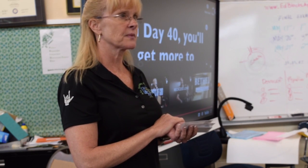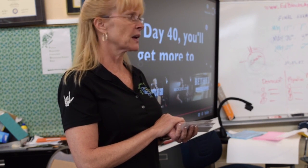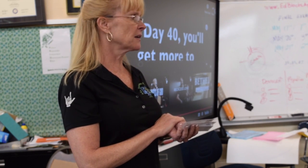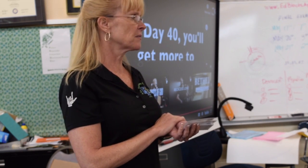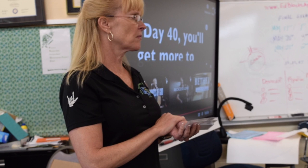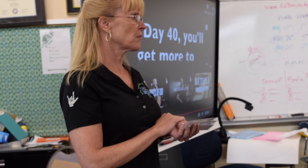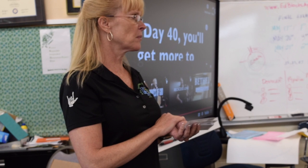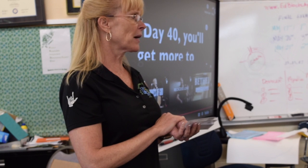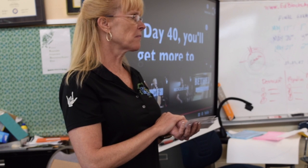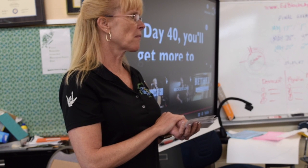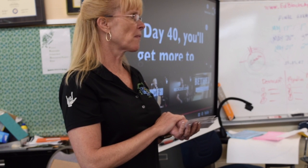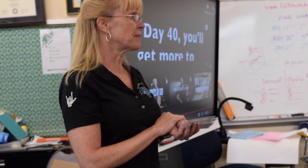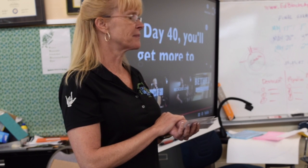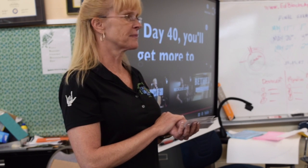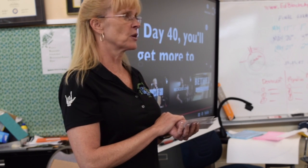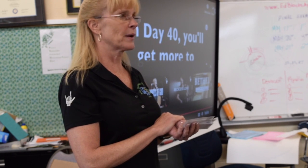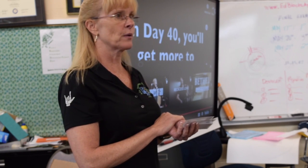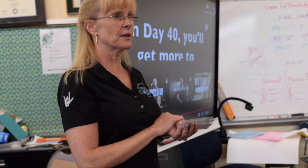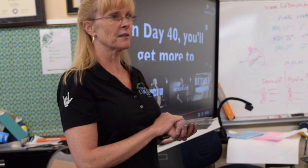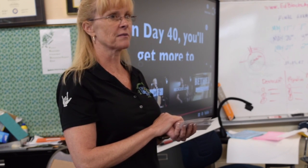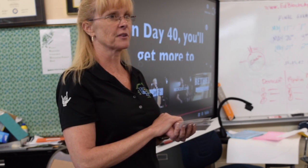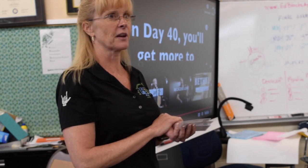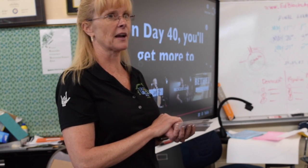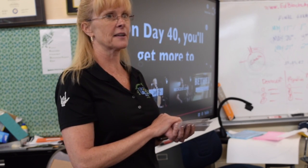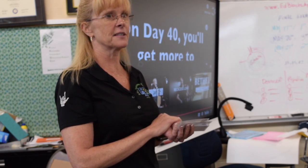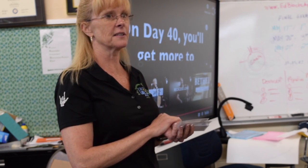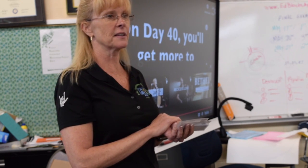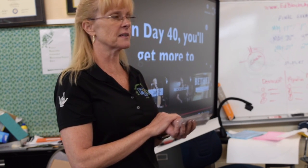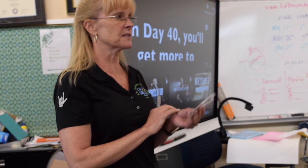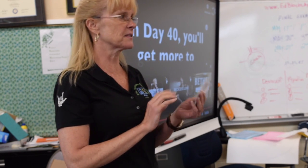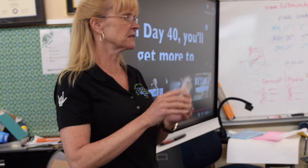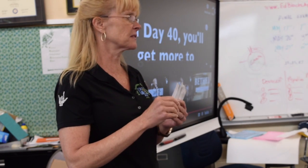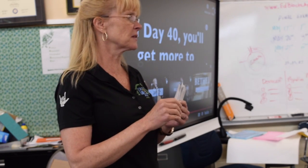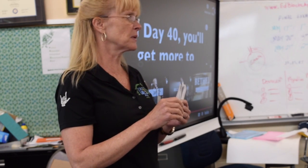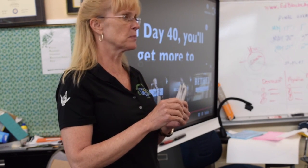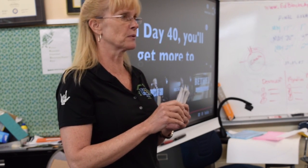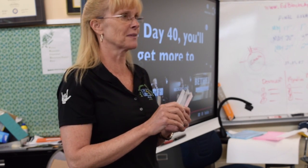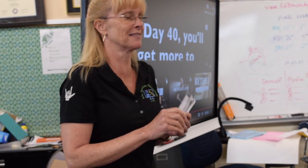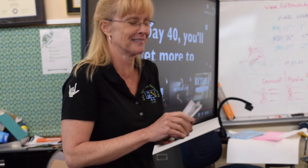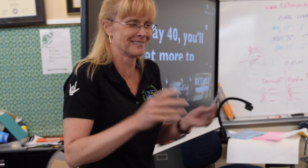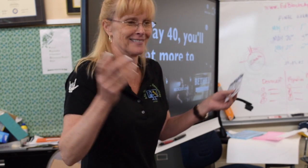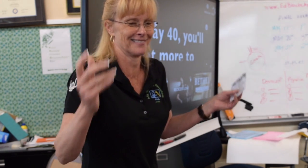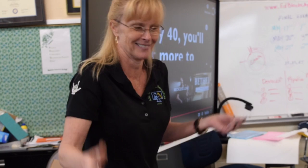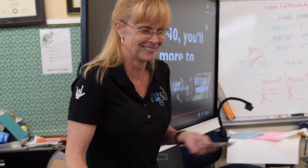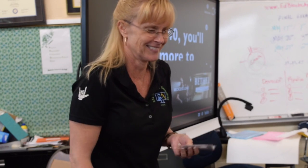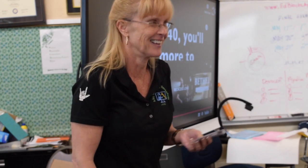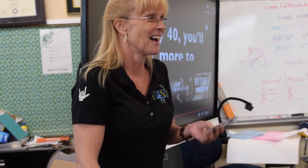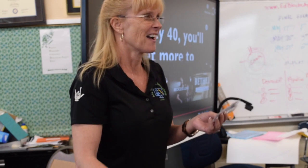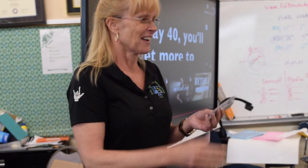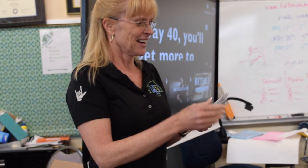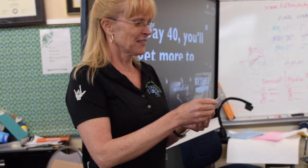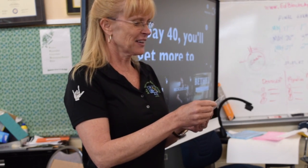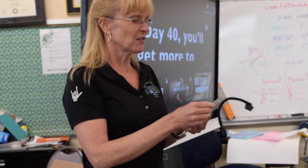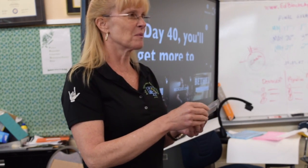Okay, you back? Nobody won? I got 10 tickets, 10 people. Here we go, one more